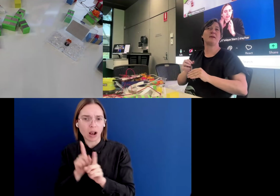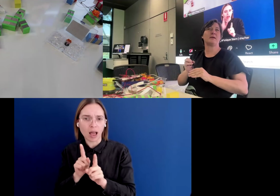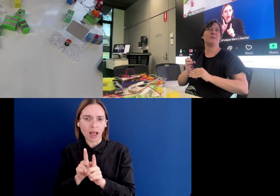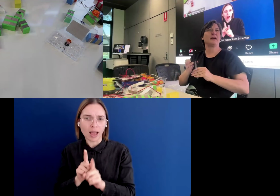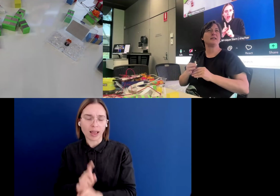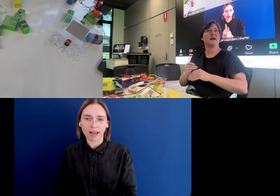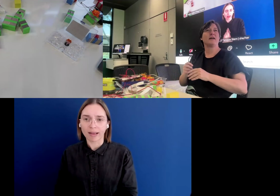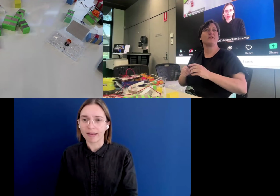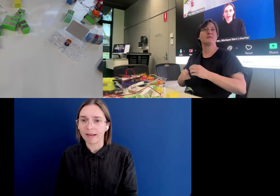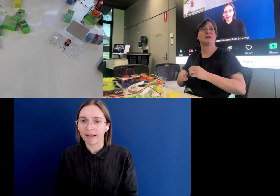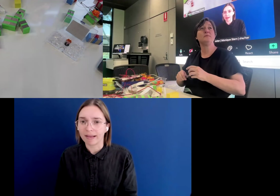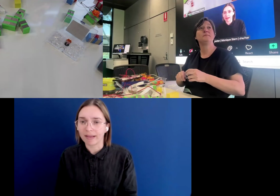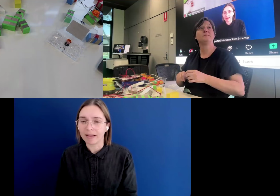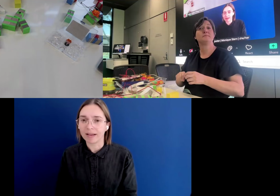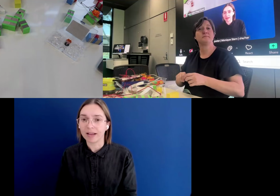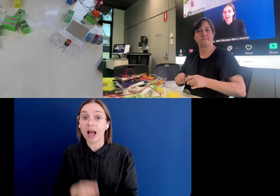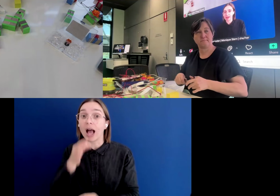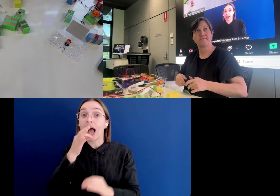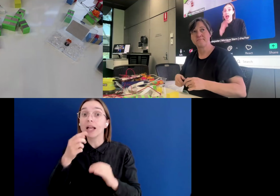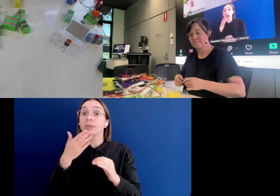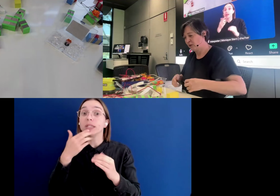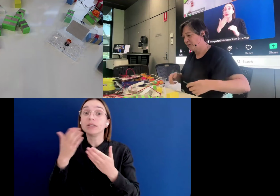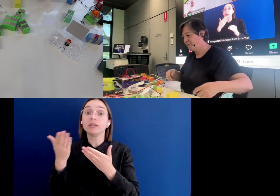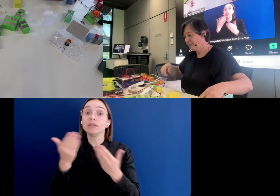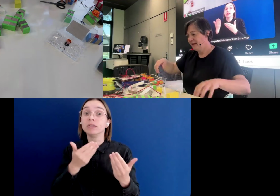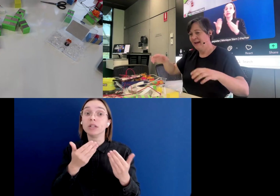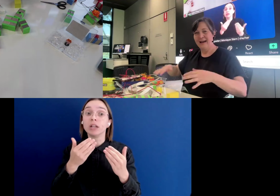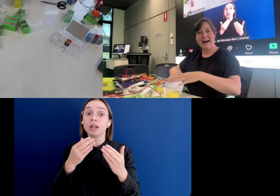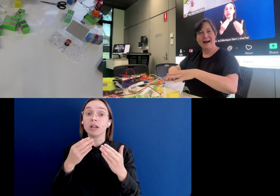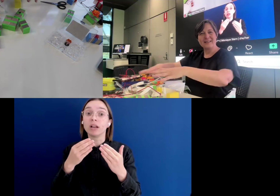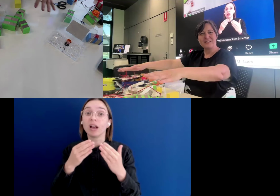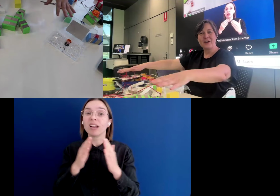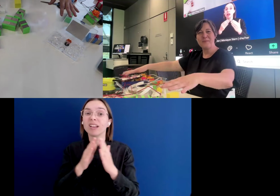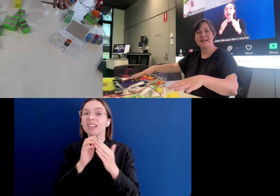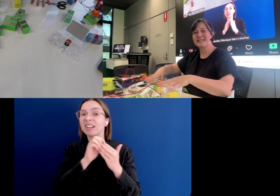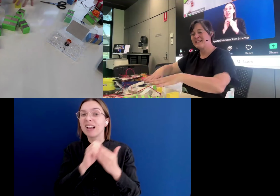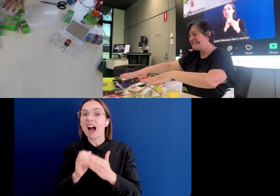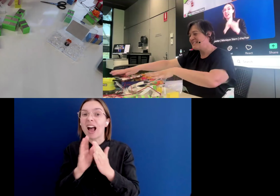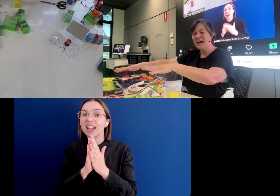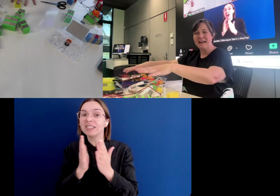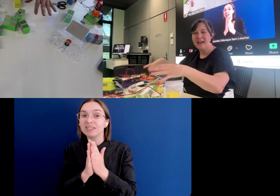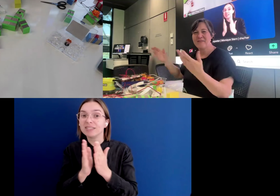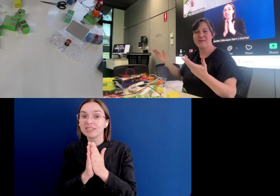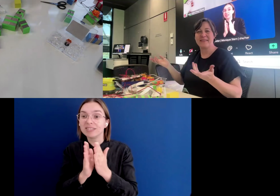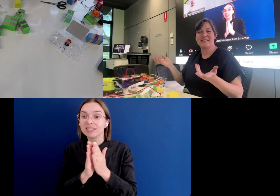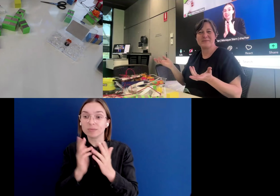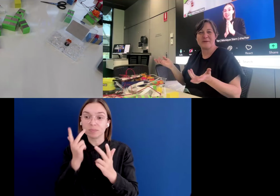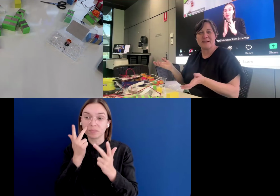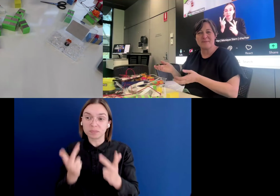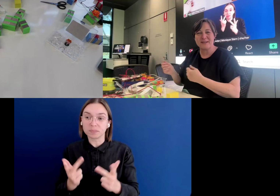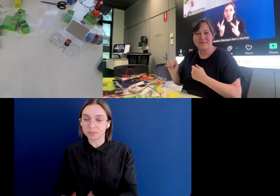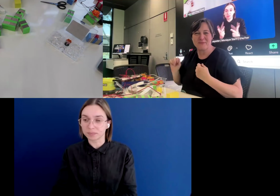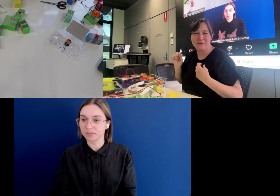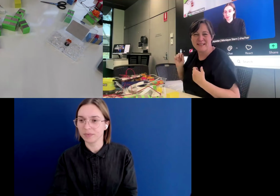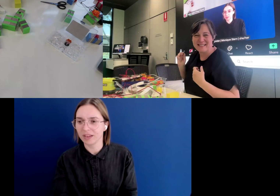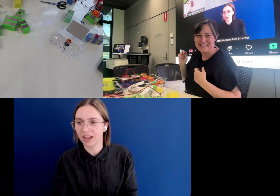Could you grab the communication card for it as well? Cool. So much junk everywhere. This is